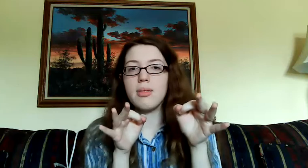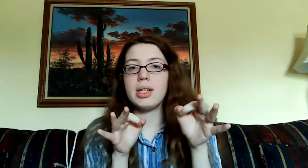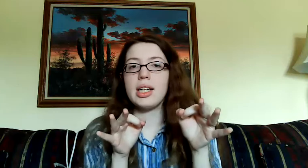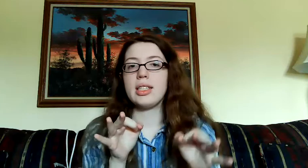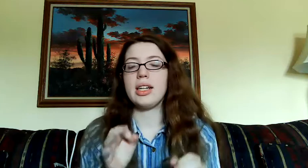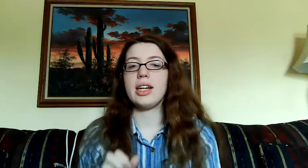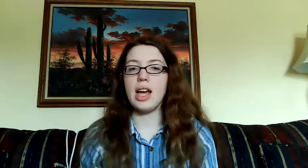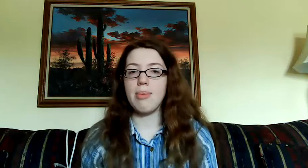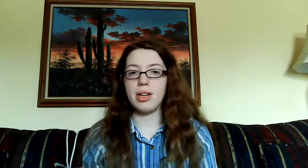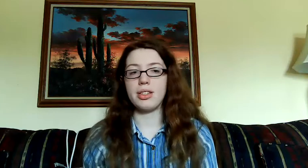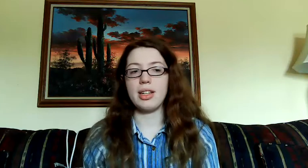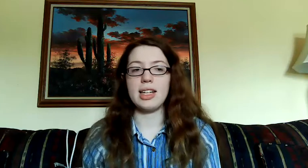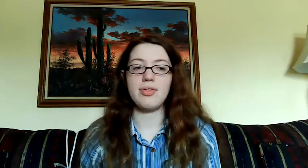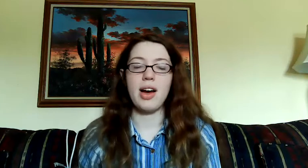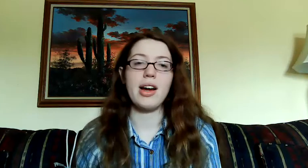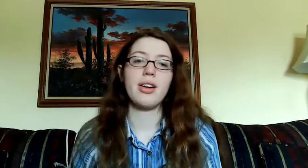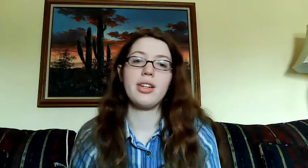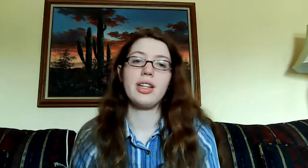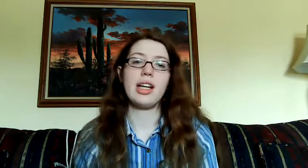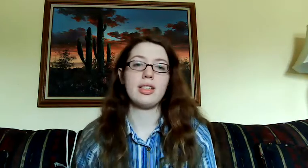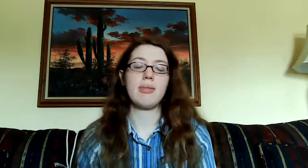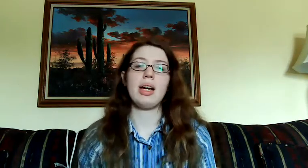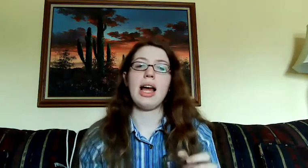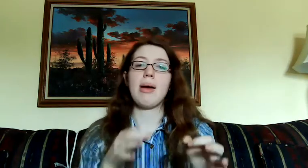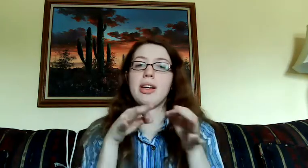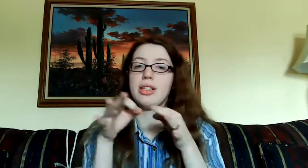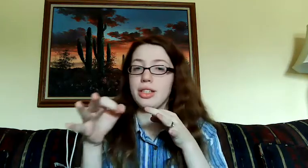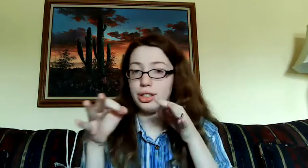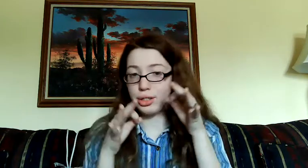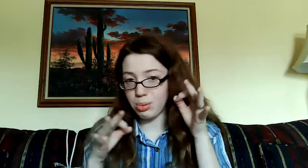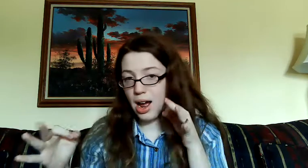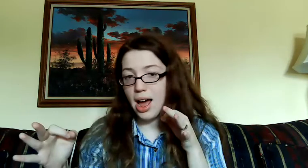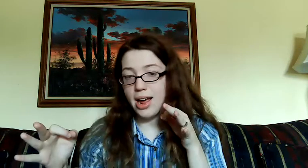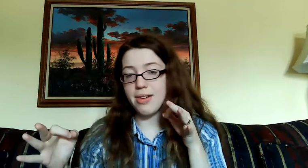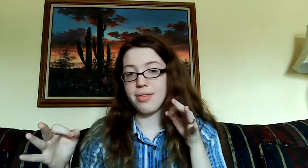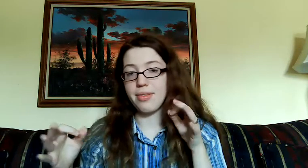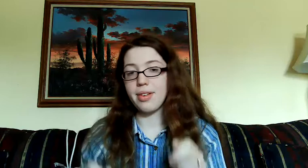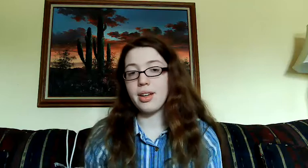because anytime you need to use classifier, you need to tell somebody, I'm going to describe